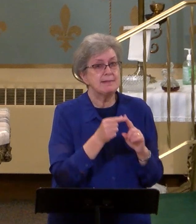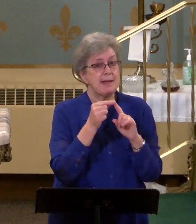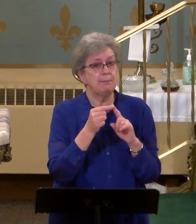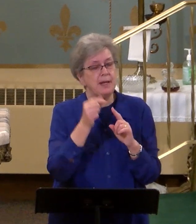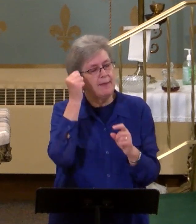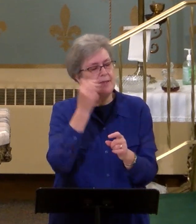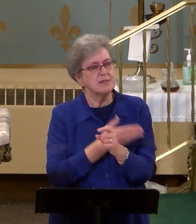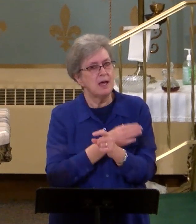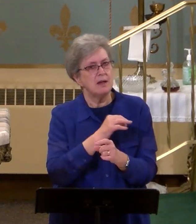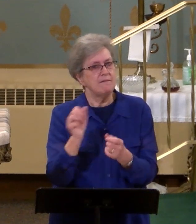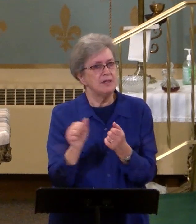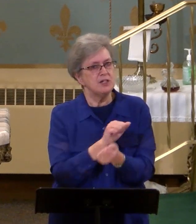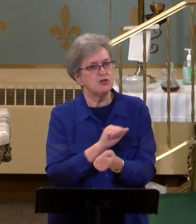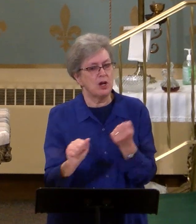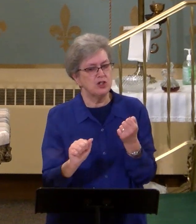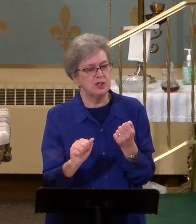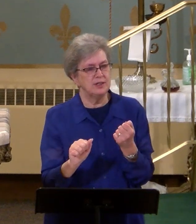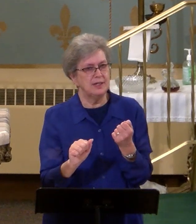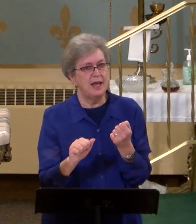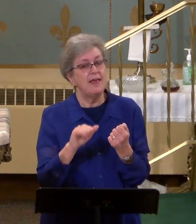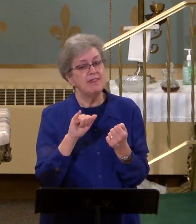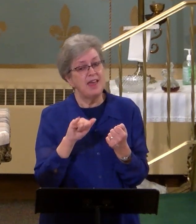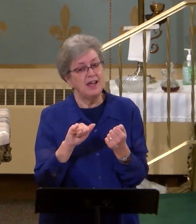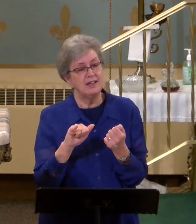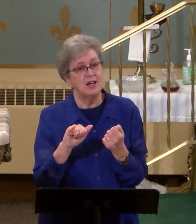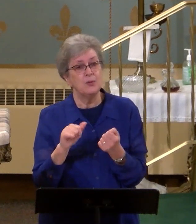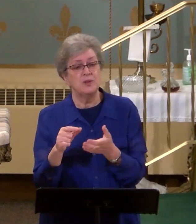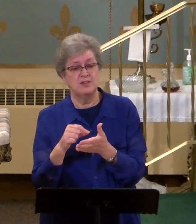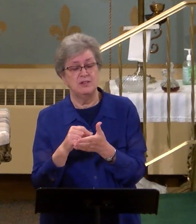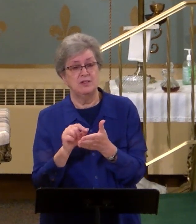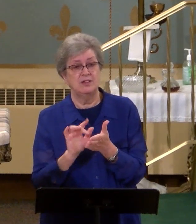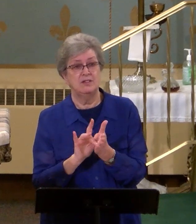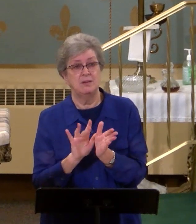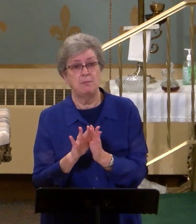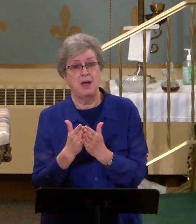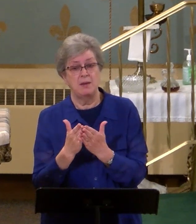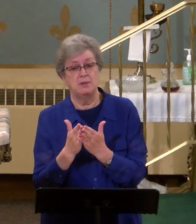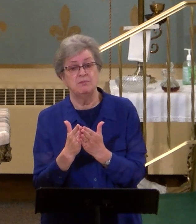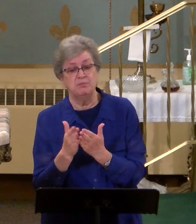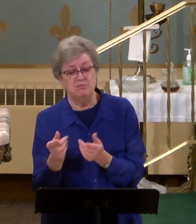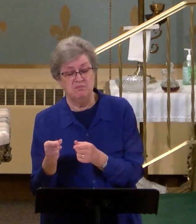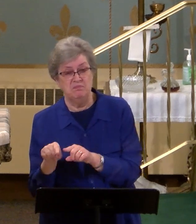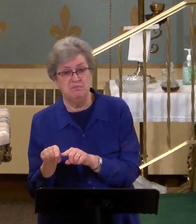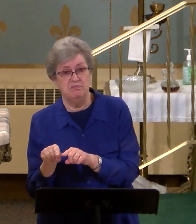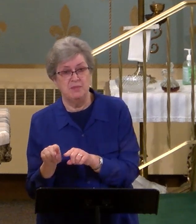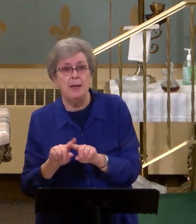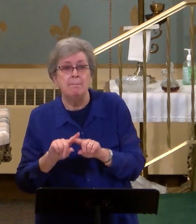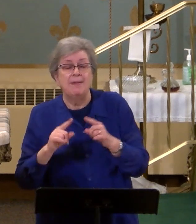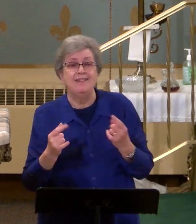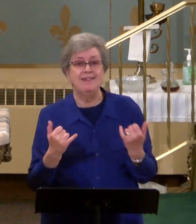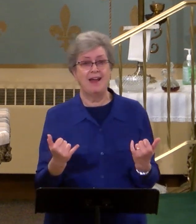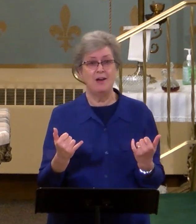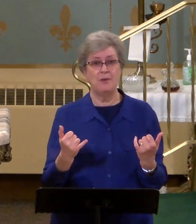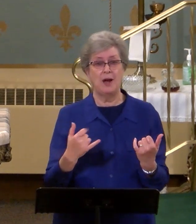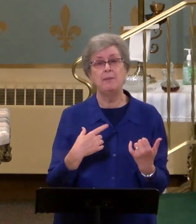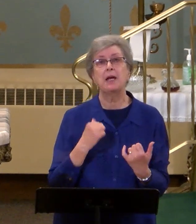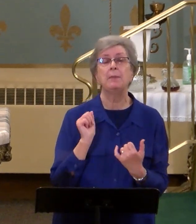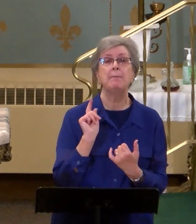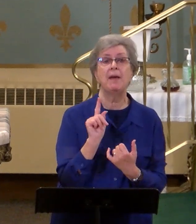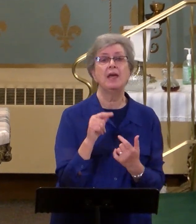of Destruction, in order that the scripture might be fulfilled. But now I am coming to